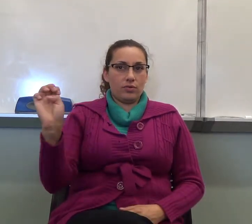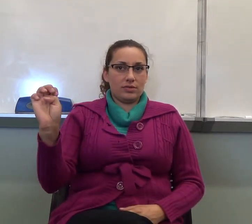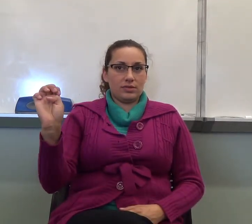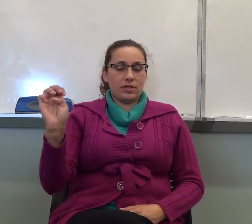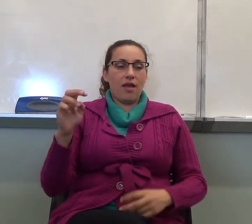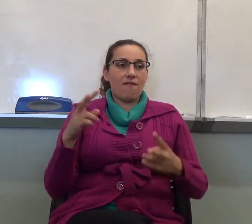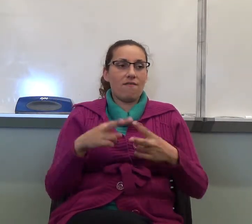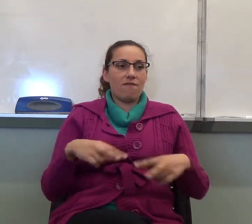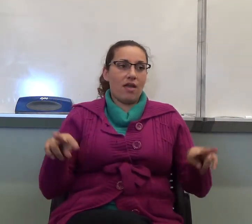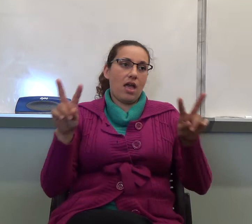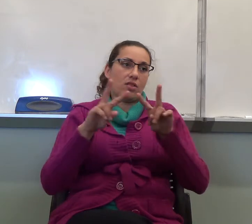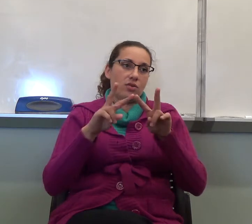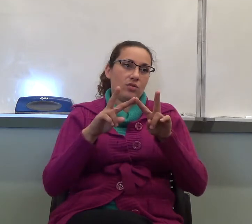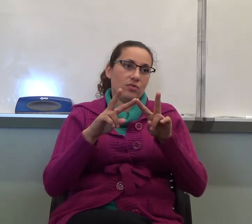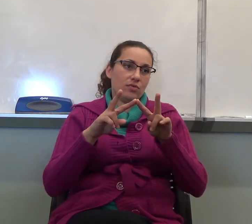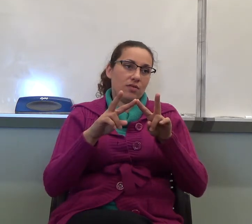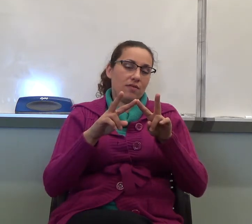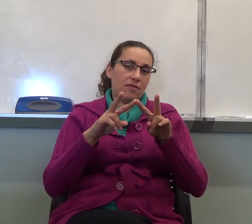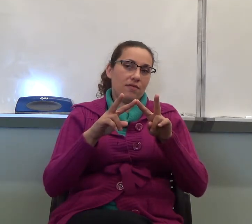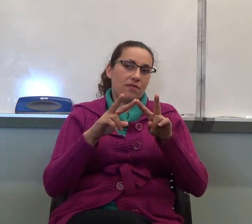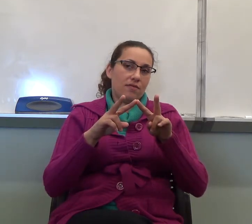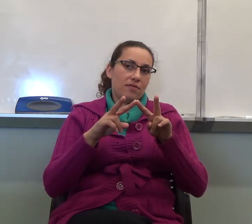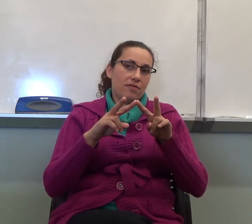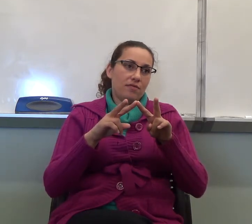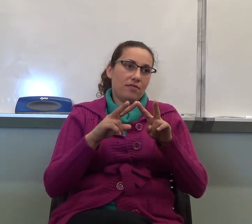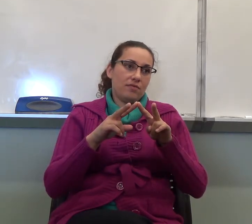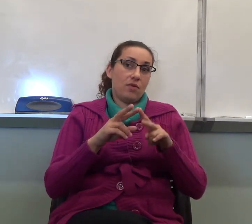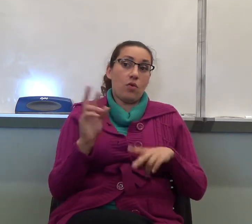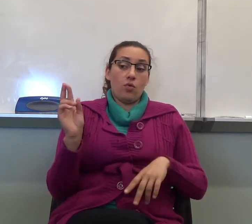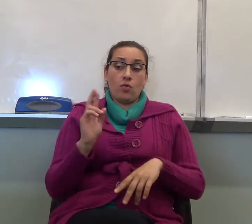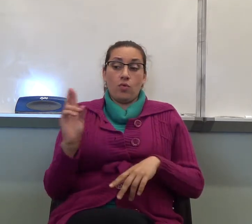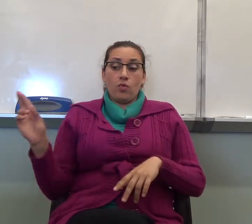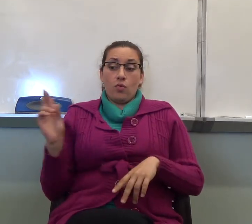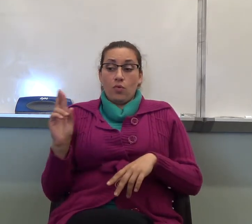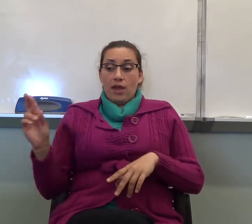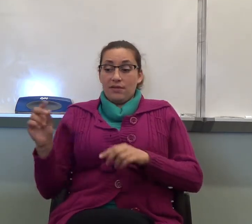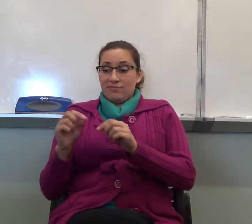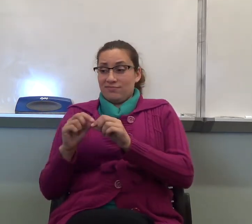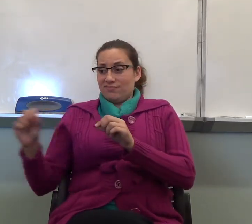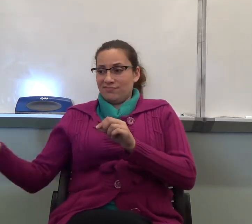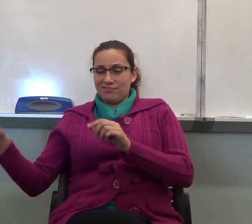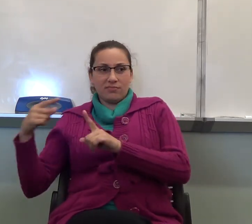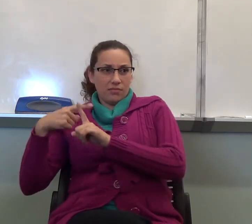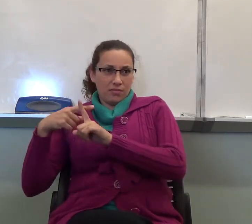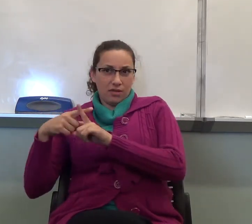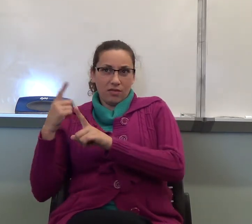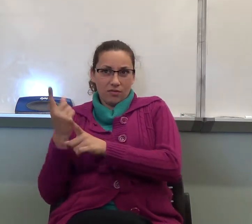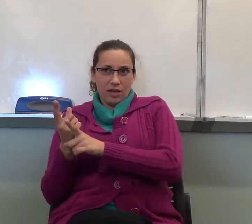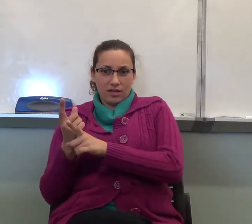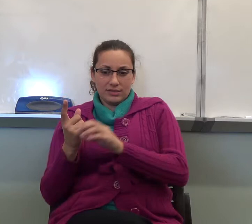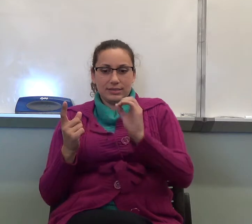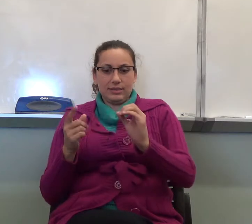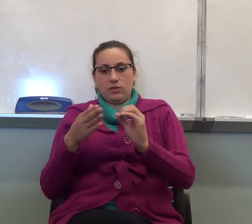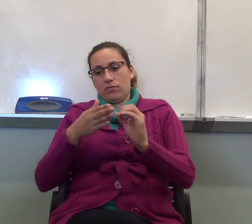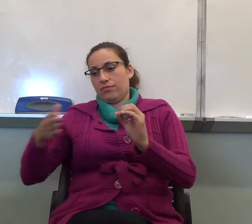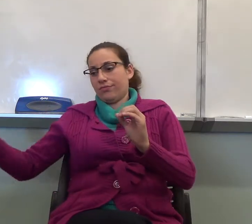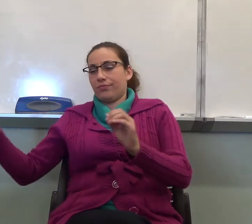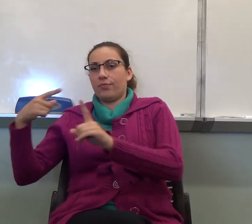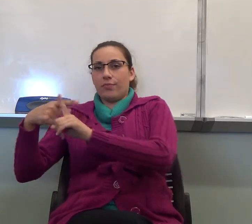Now, we didn't have to do this when we were on the right side of 0, because everything's positive on the right side of 0. So,